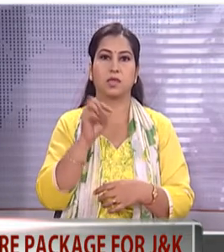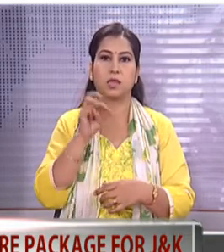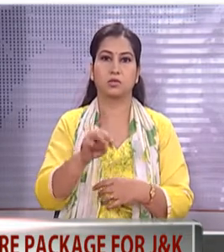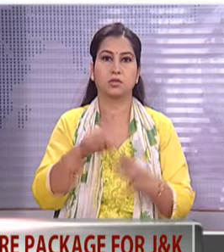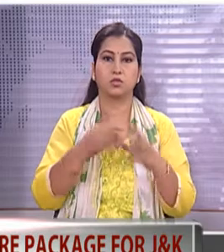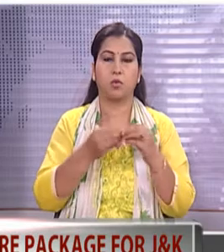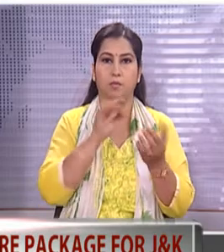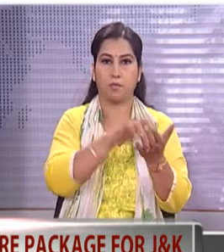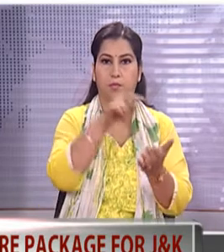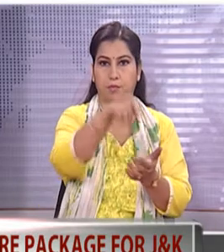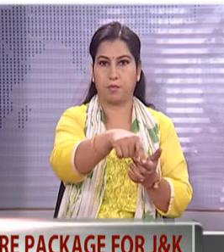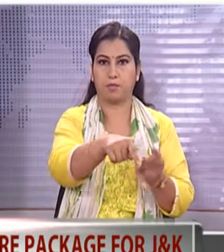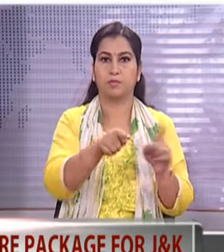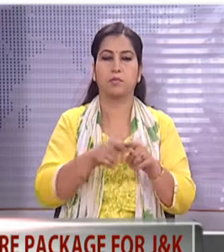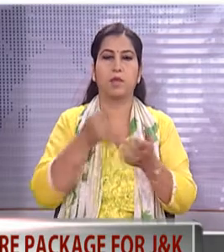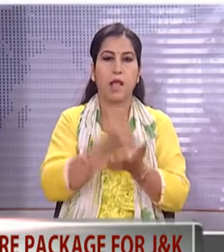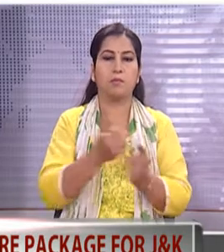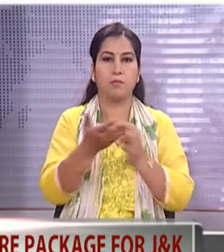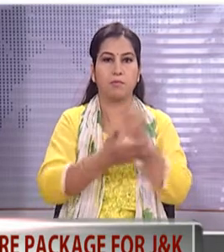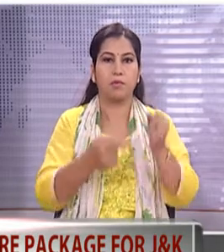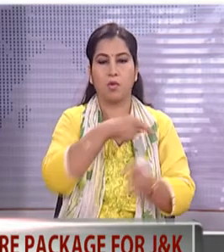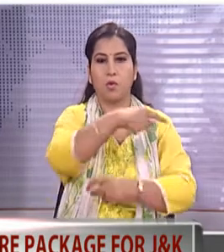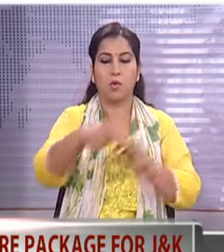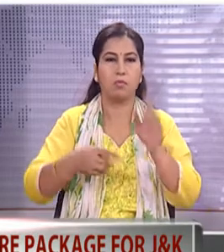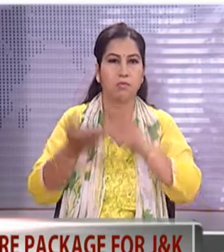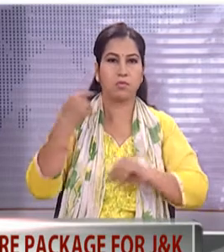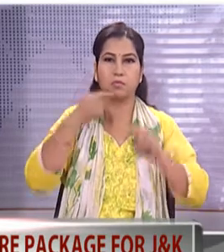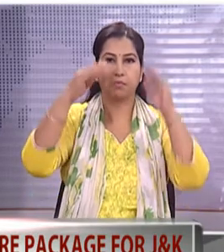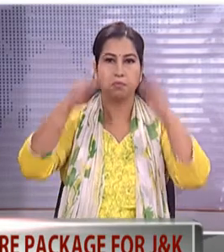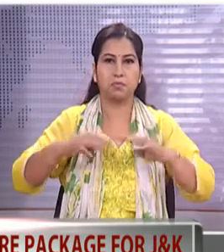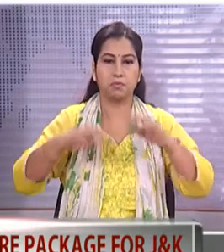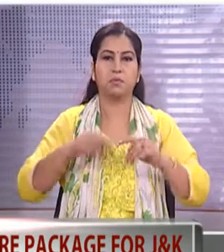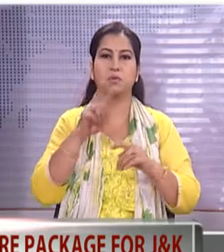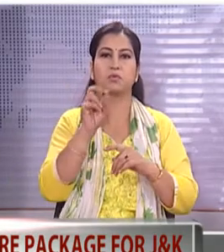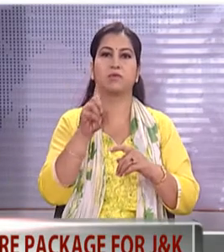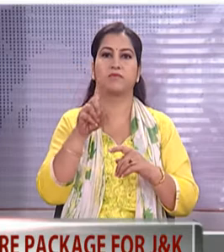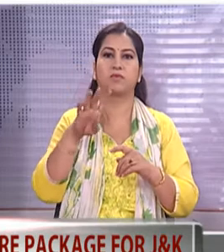state, aims to provide help to farmers affected by floods in 2014.